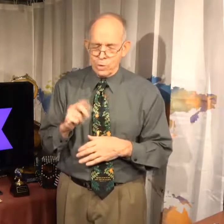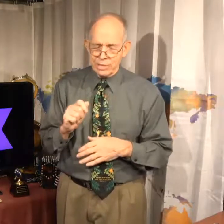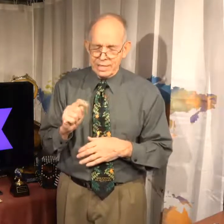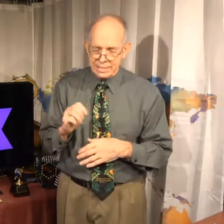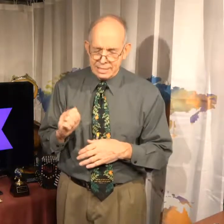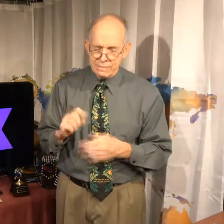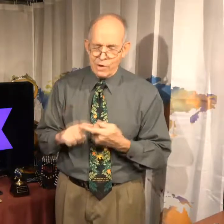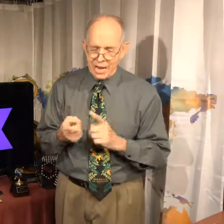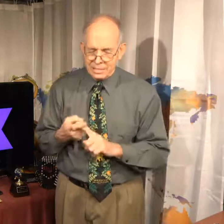important friend.